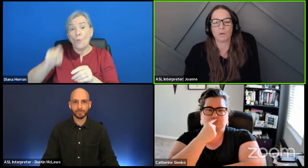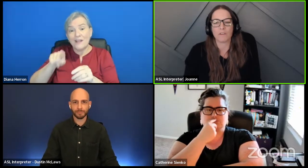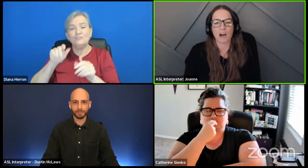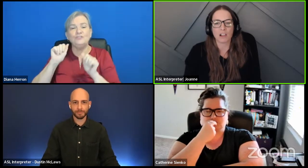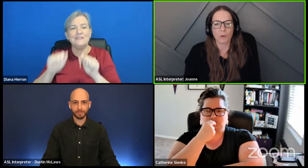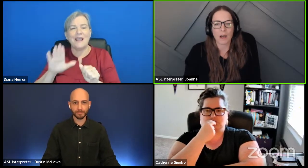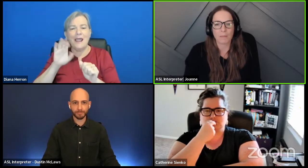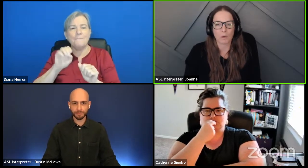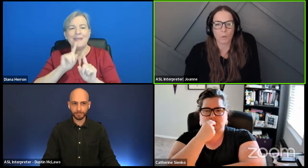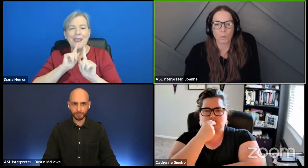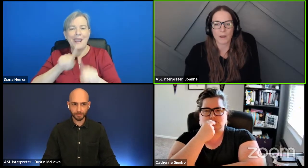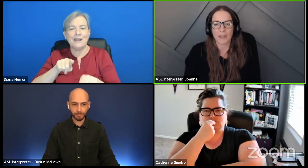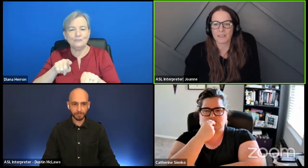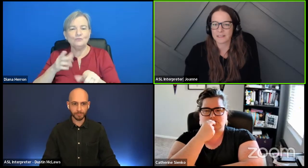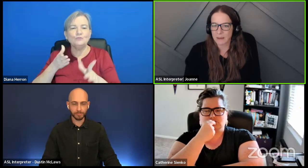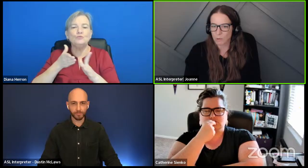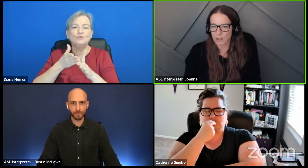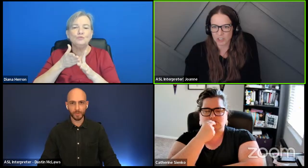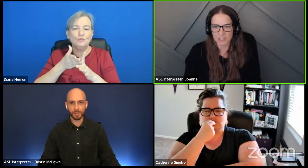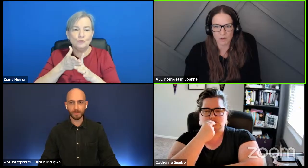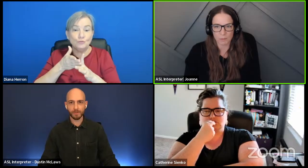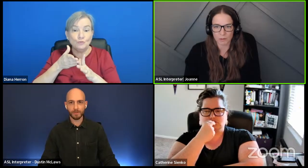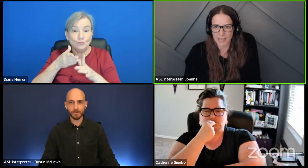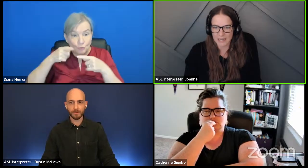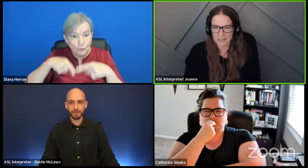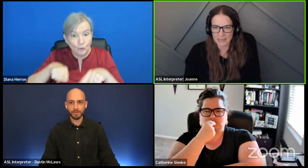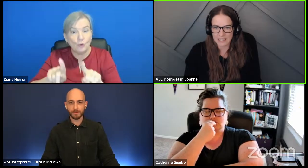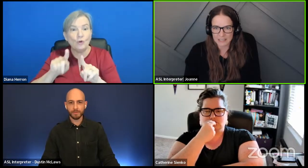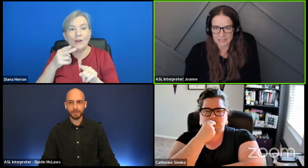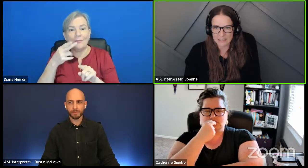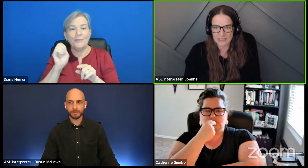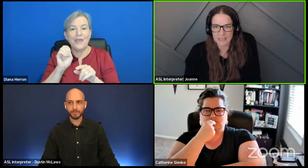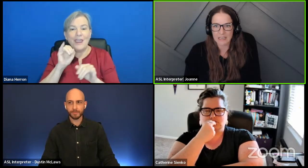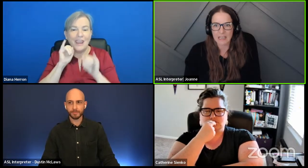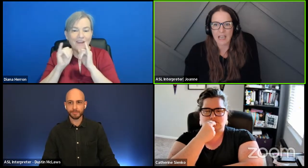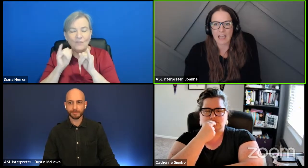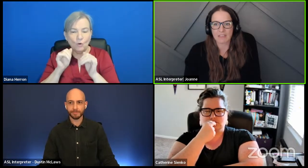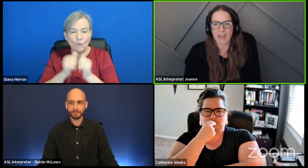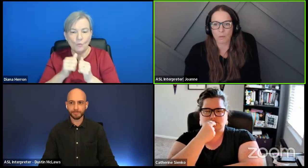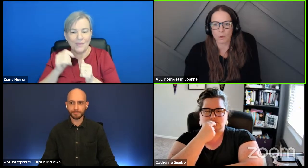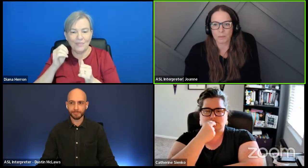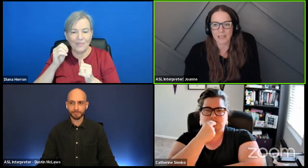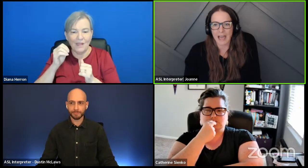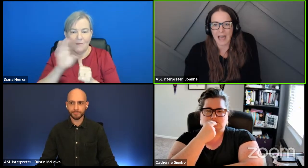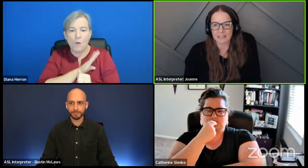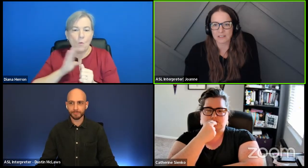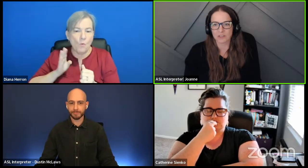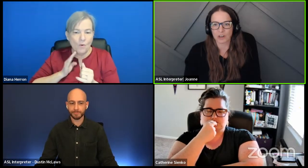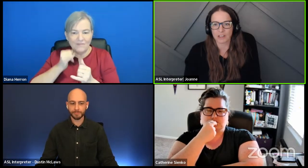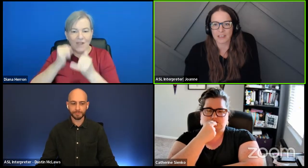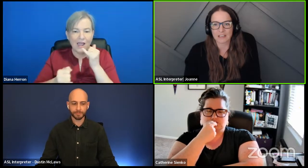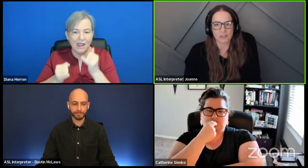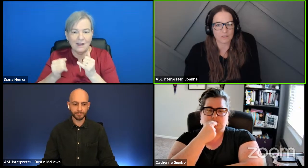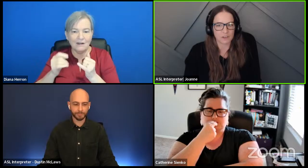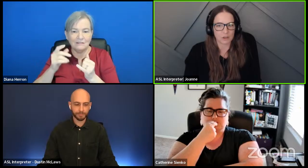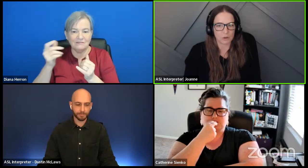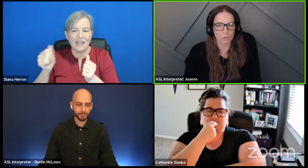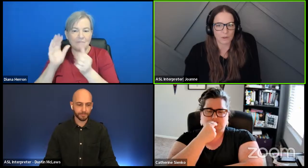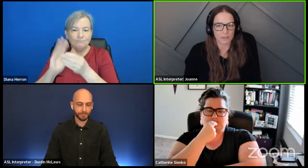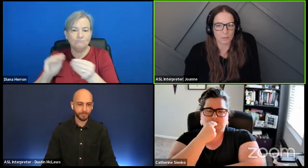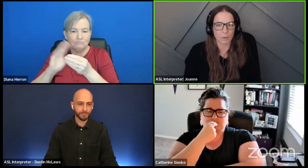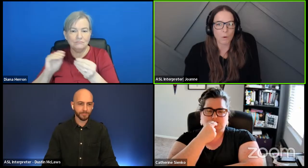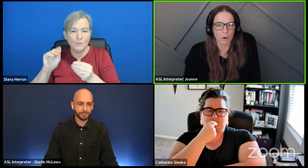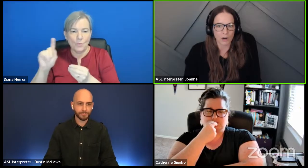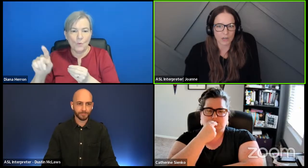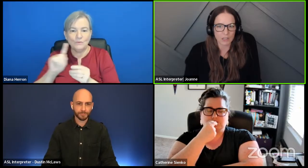And then we'll follow up with the same questions for both candidates. And that will be asked during the